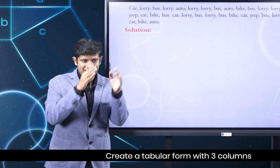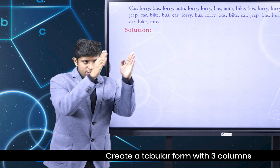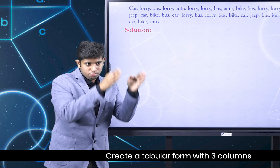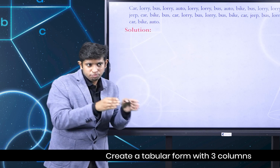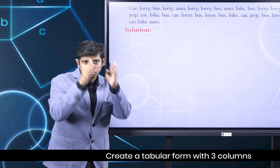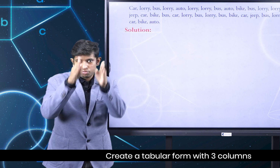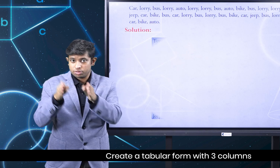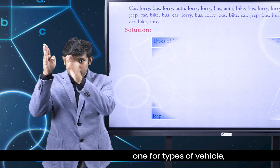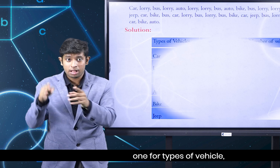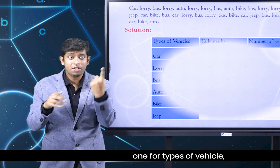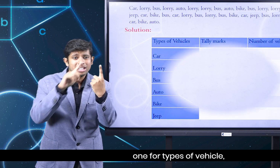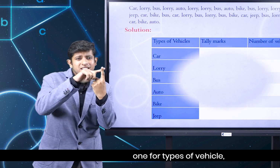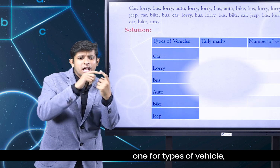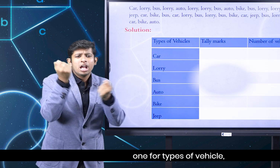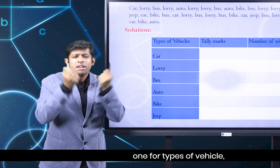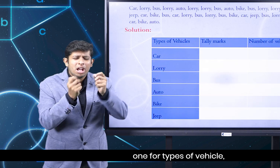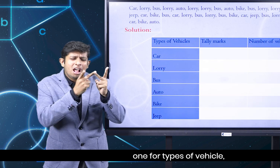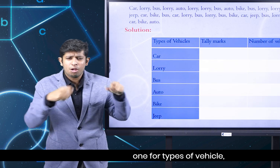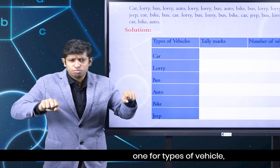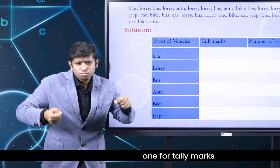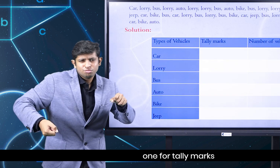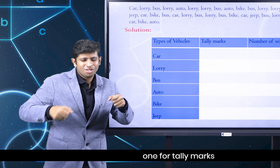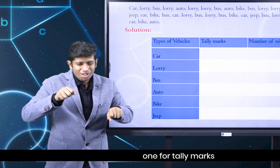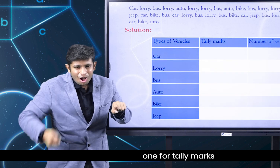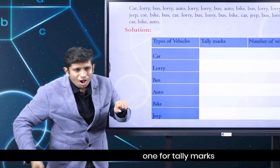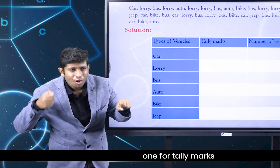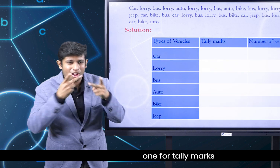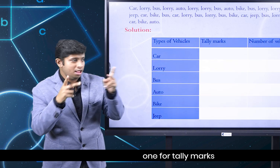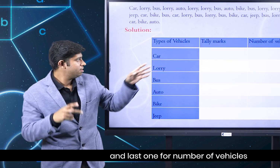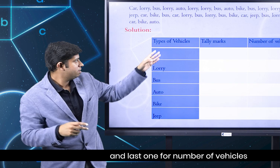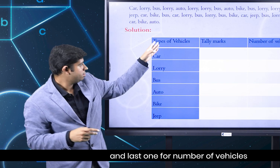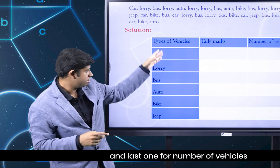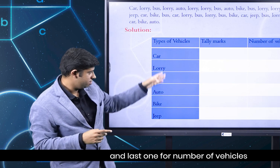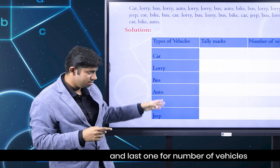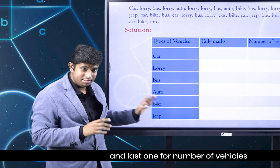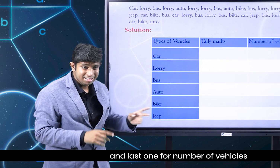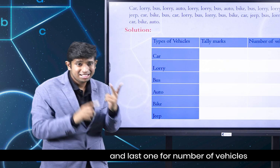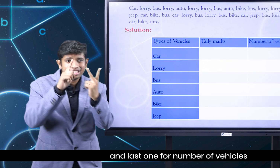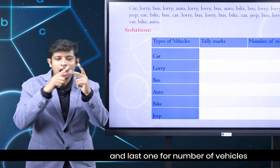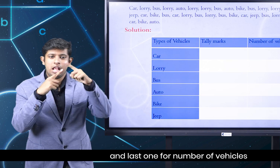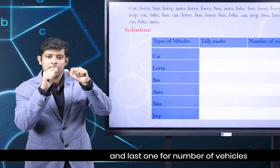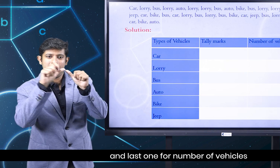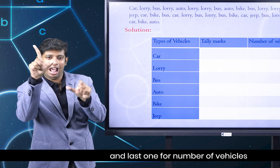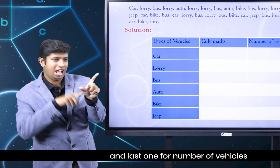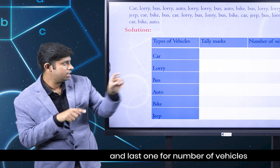3 columns, one for type of vehicles, one for tally marks, and last one for number of vehicles.